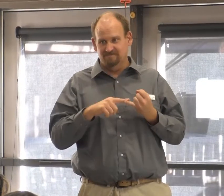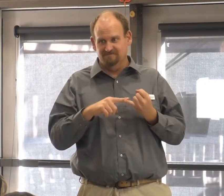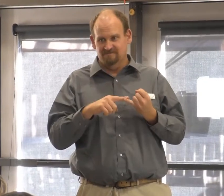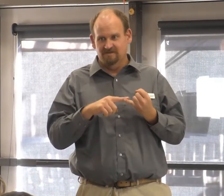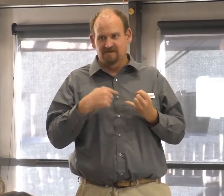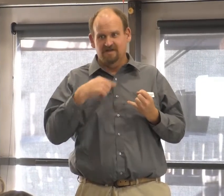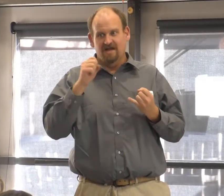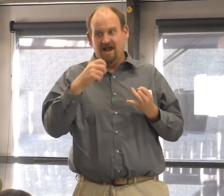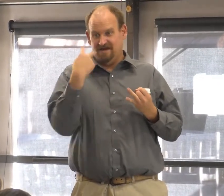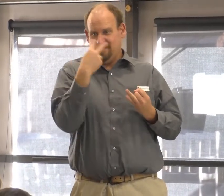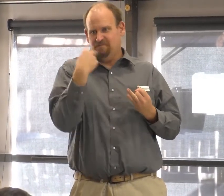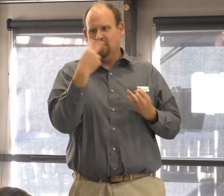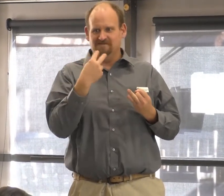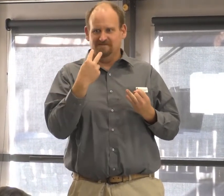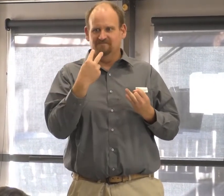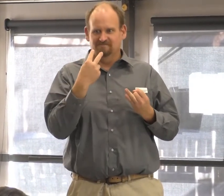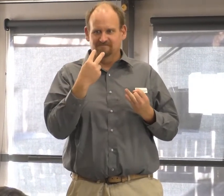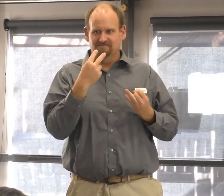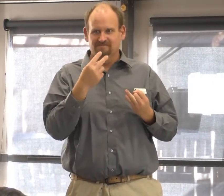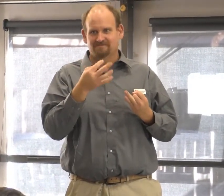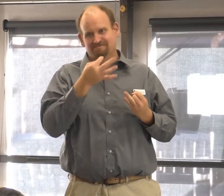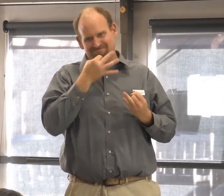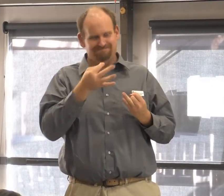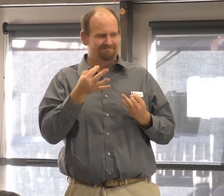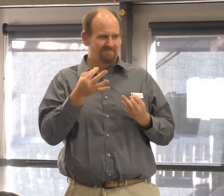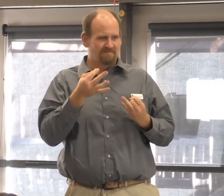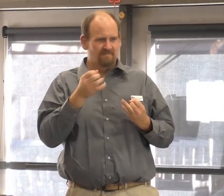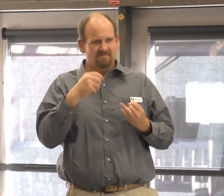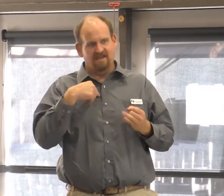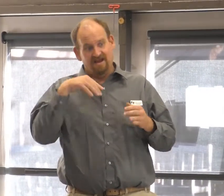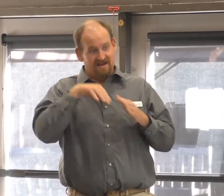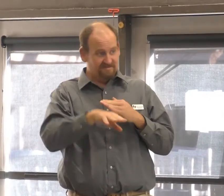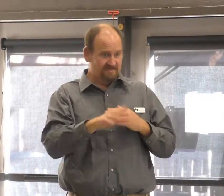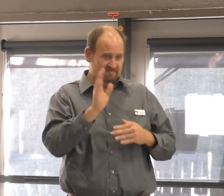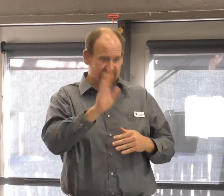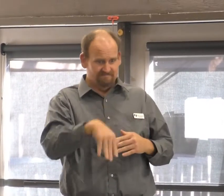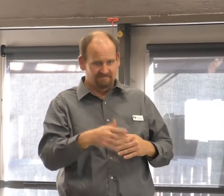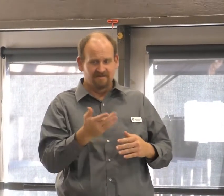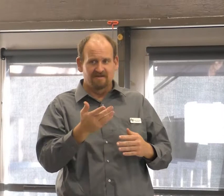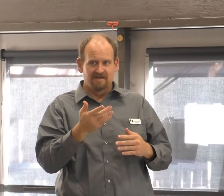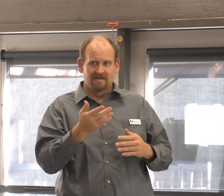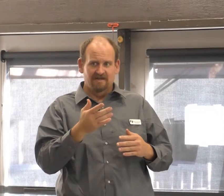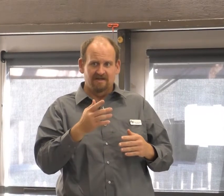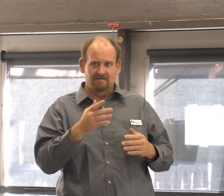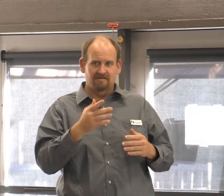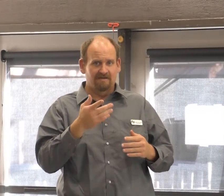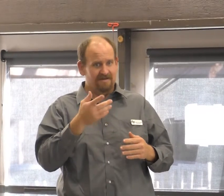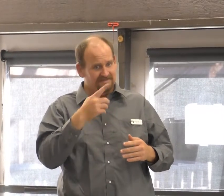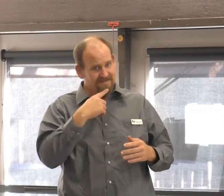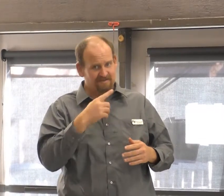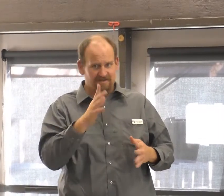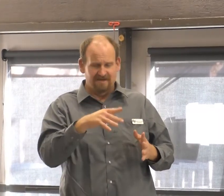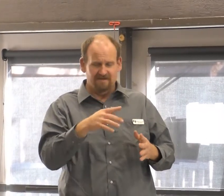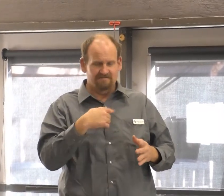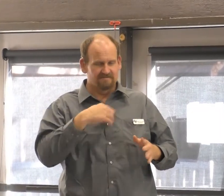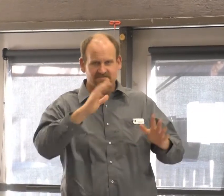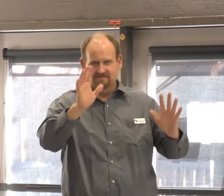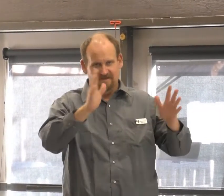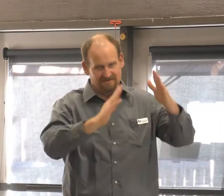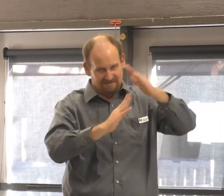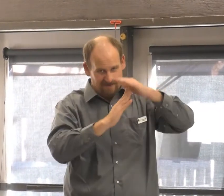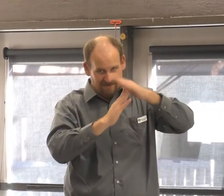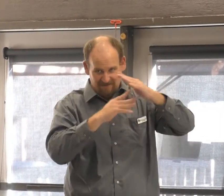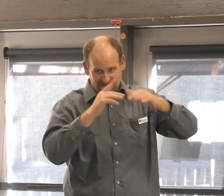lot, because first of all, I can't talk. I do have pretty good lip reading skills, I really do. So I might come in and initially, you